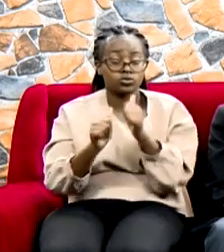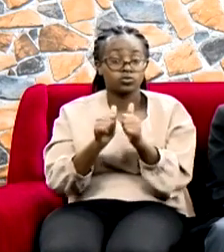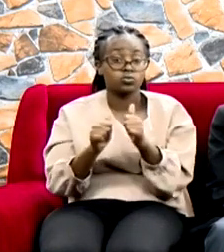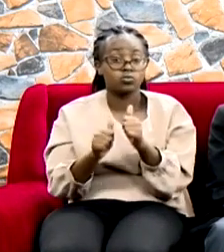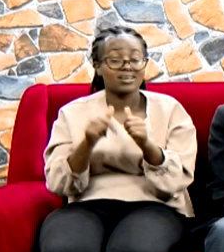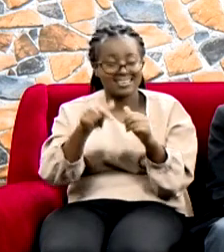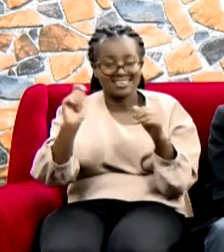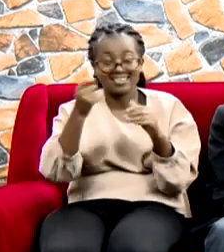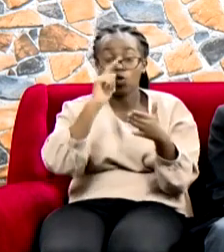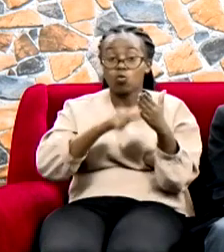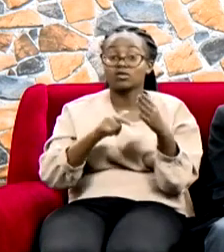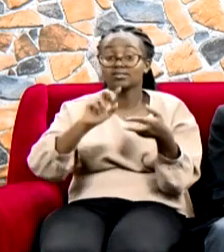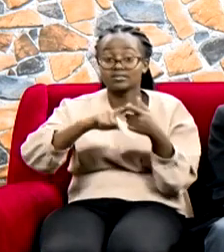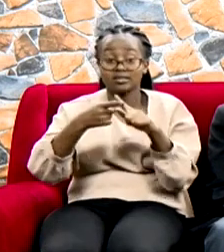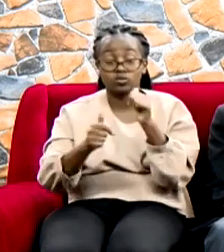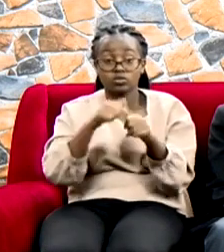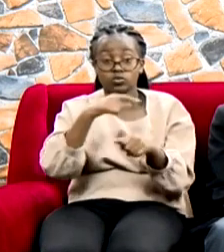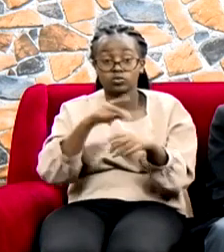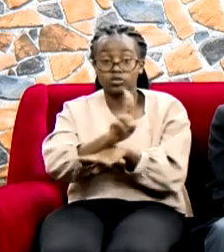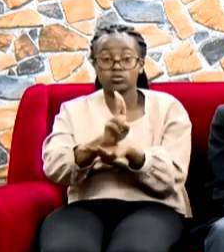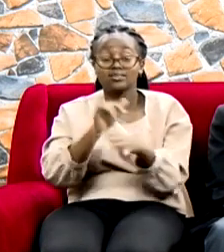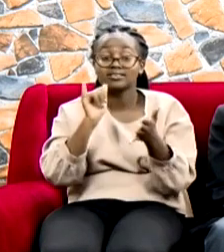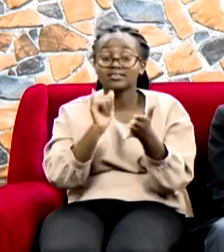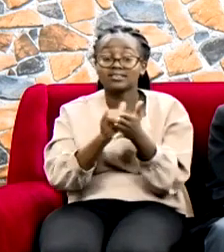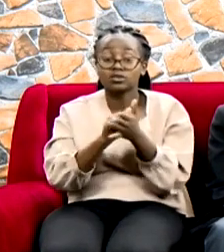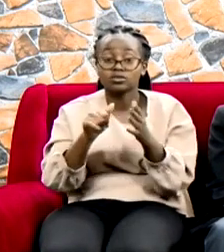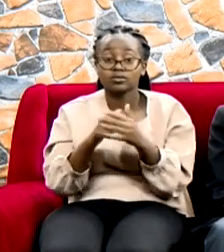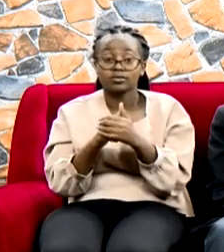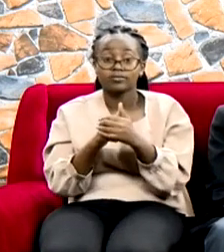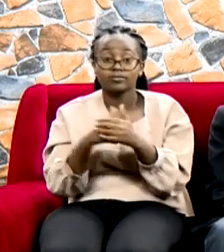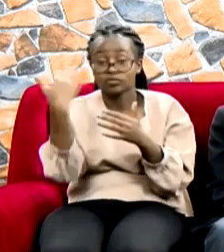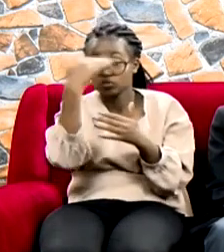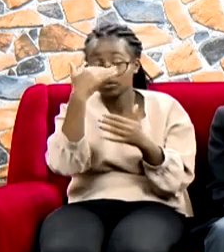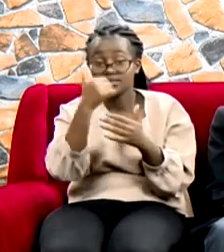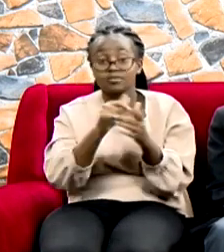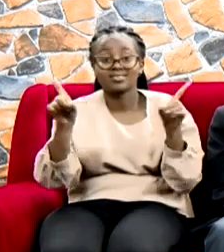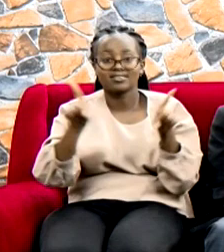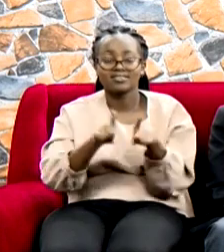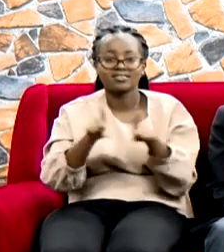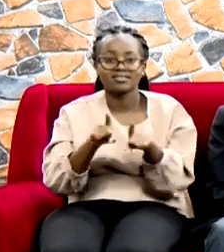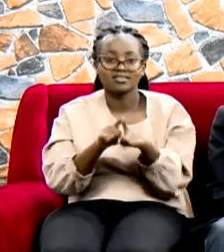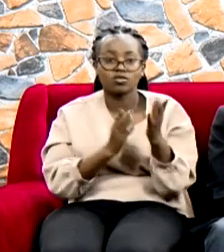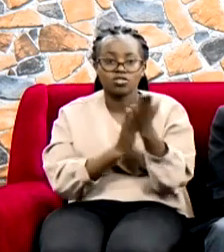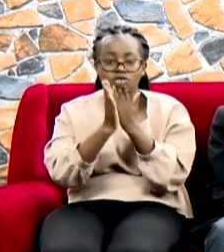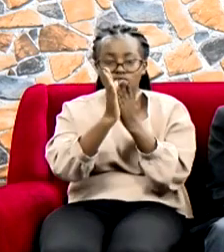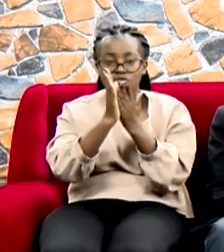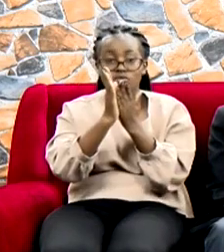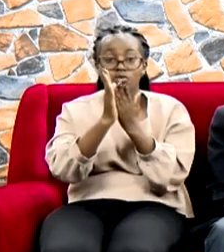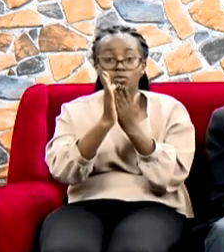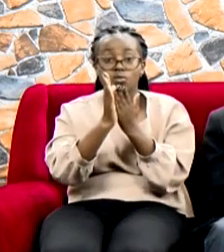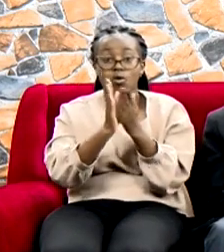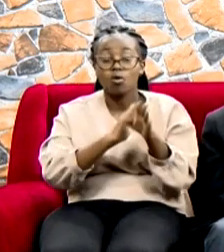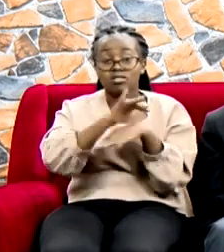Well, like in Kenya, what is the standard that we use? What's the yardstick? Autism is the same throughout the world. Okay. Yeah, whether you're in